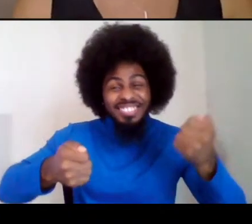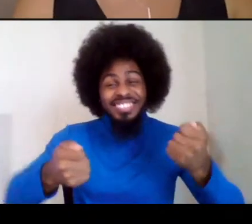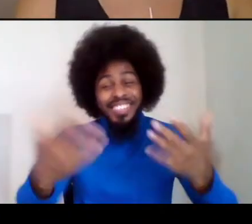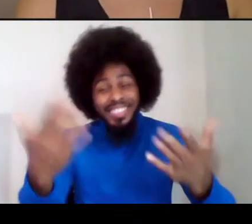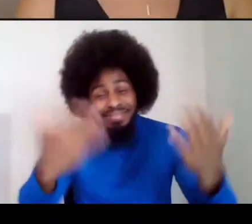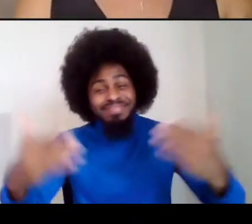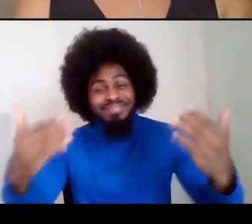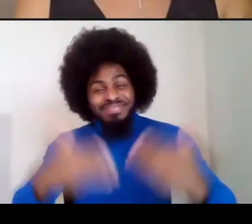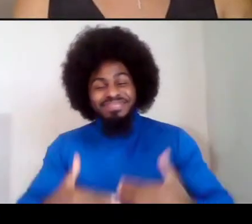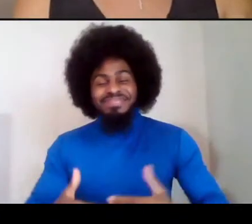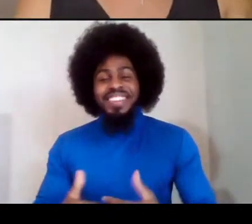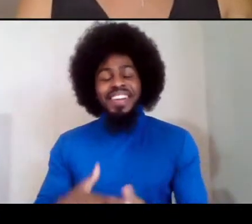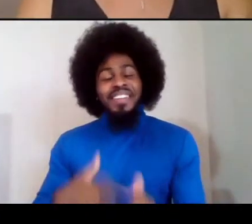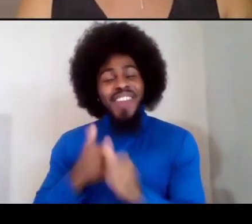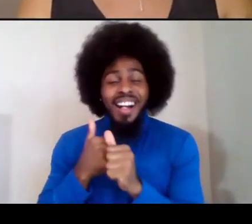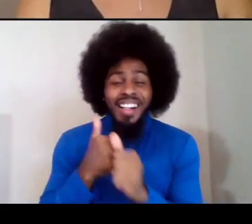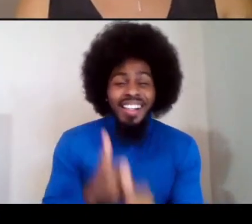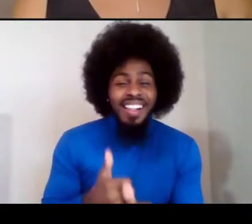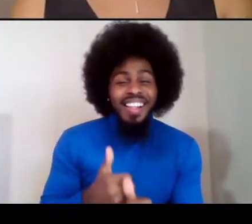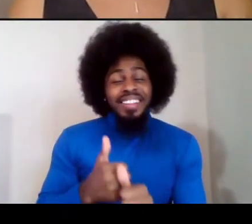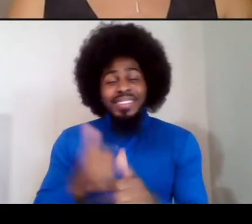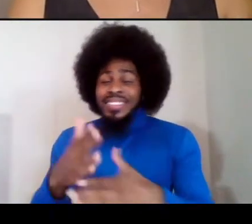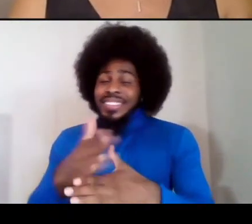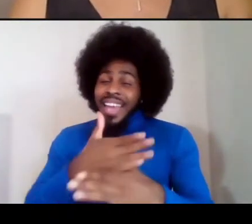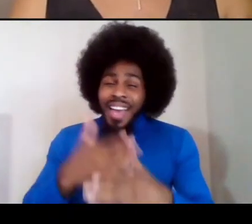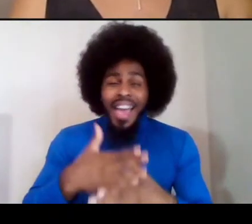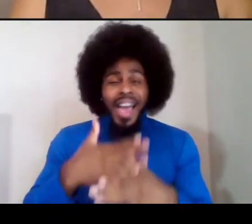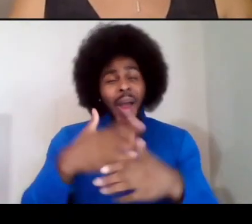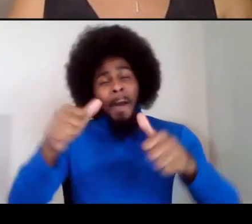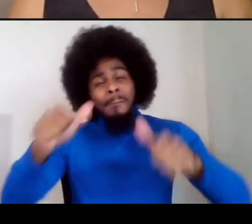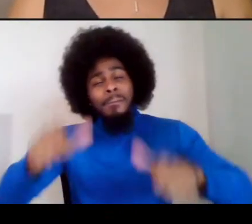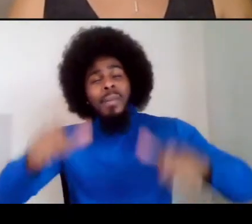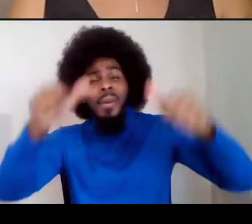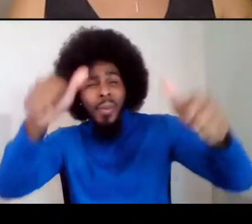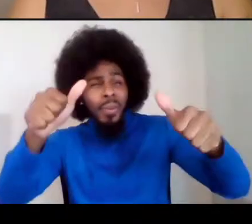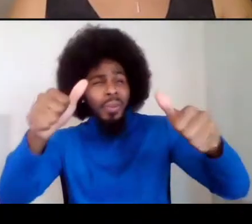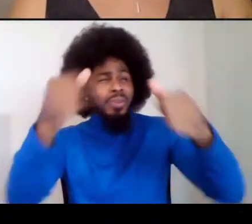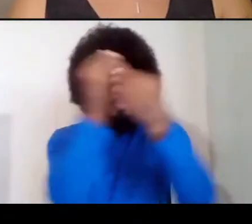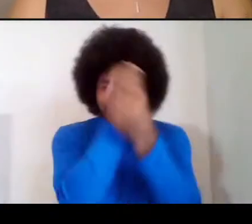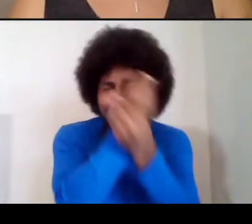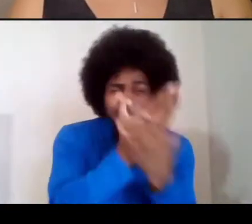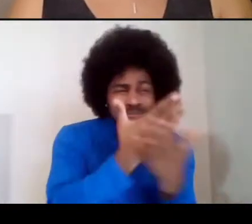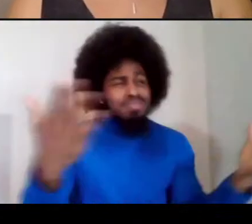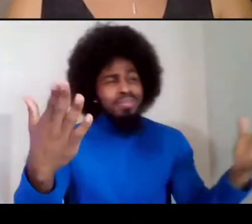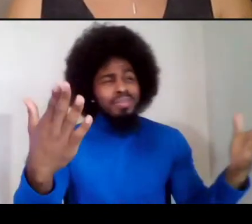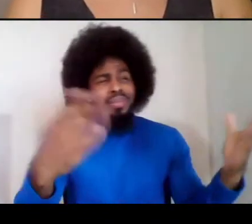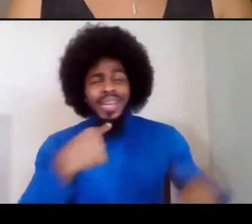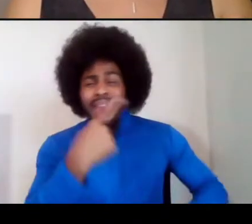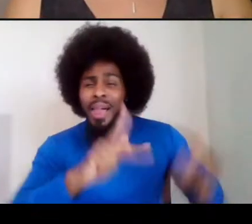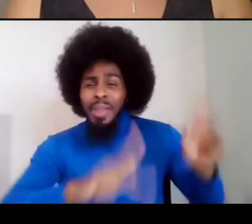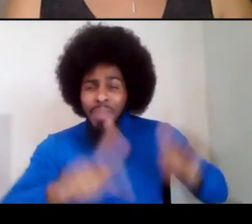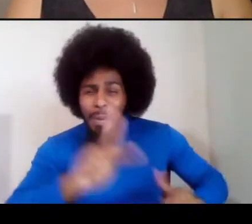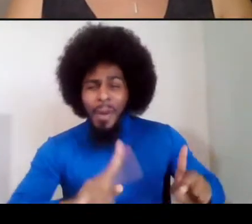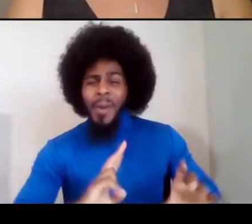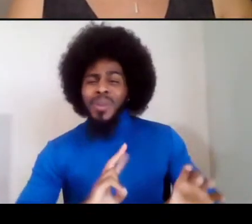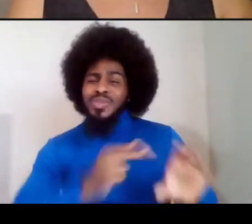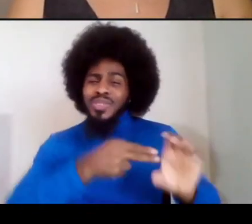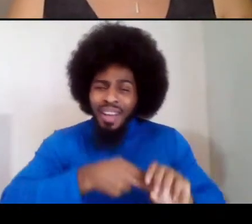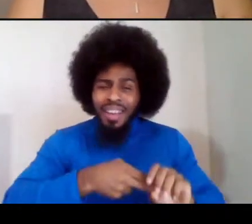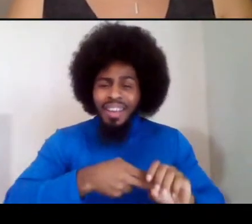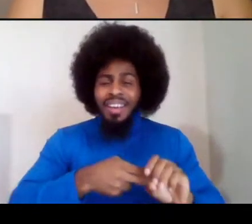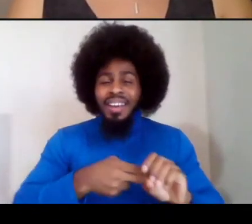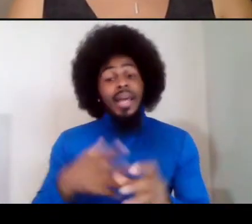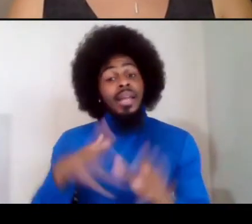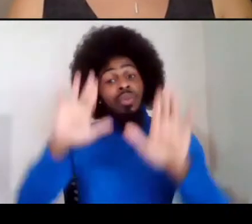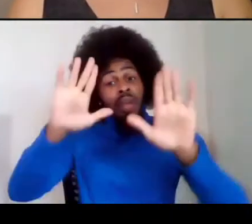subscribe, follow us, and share with your community. We have a subscriber Sunday, so look out for that on our social media